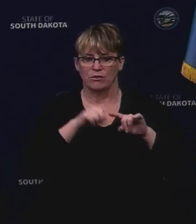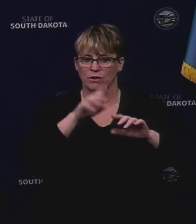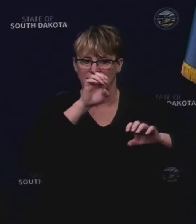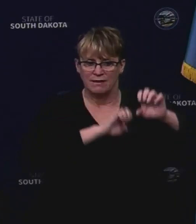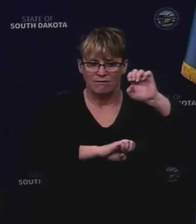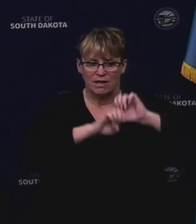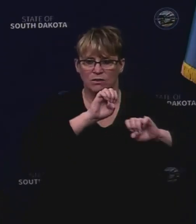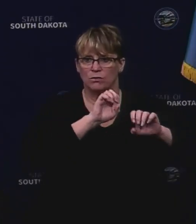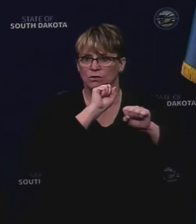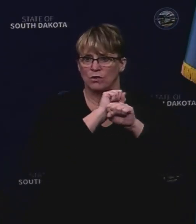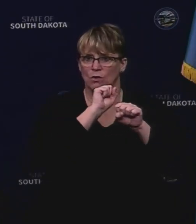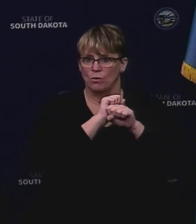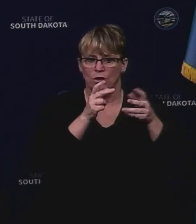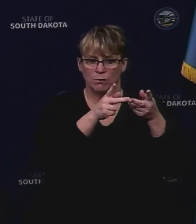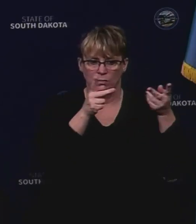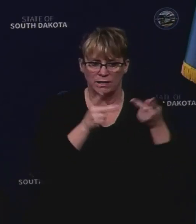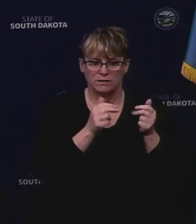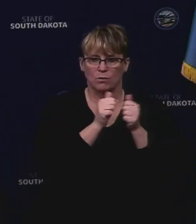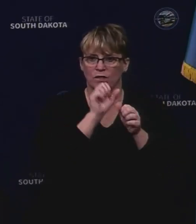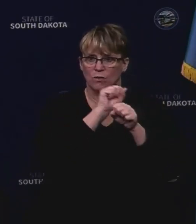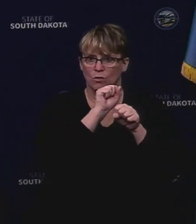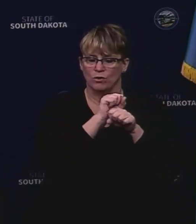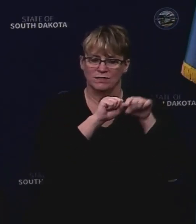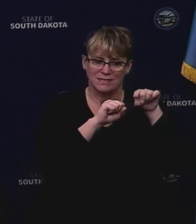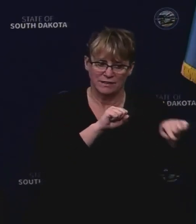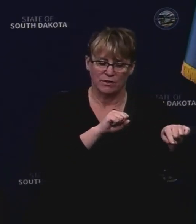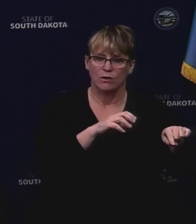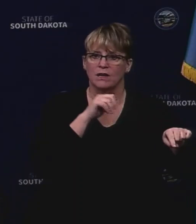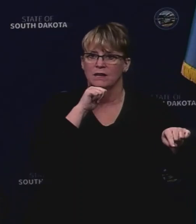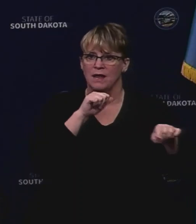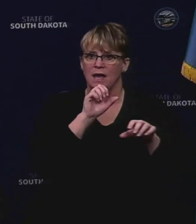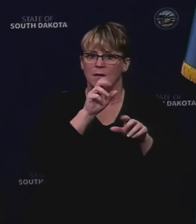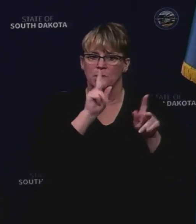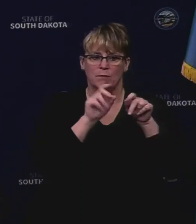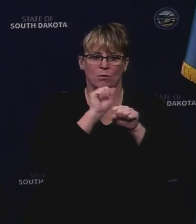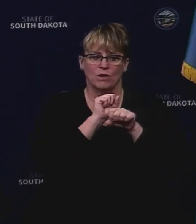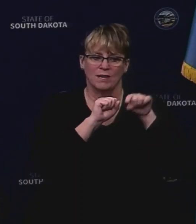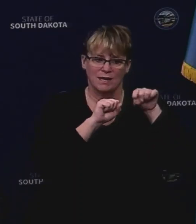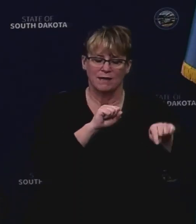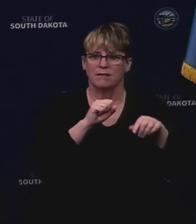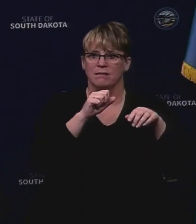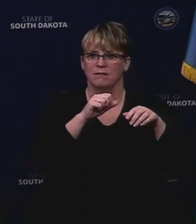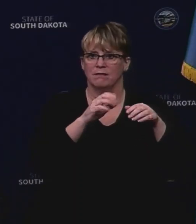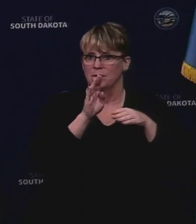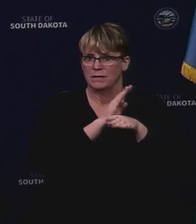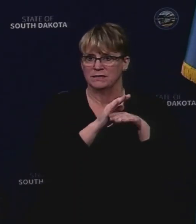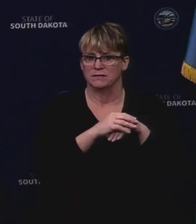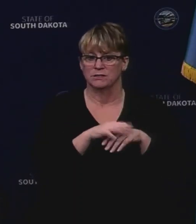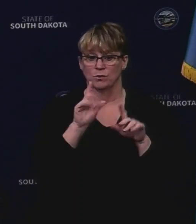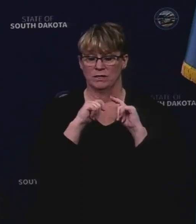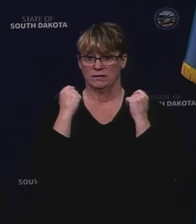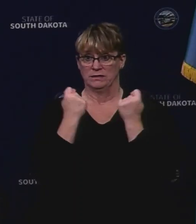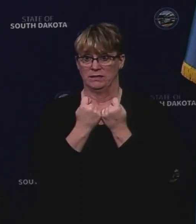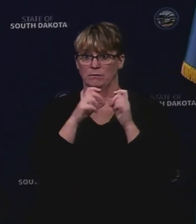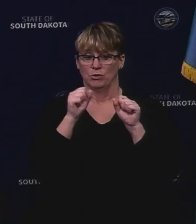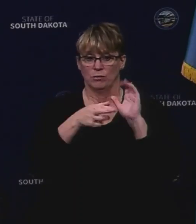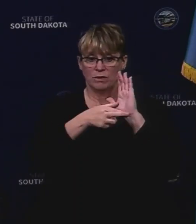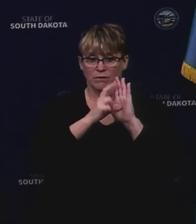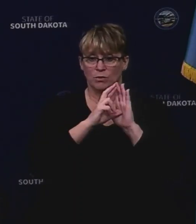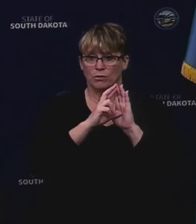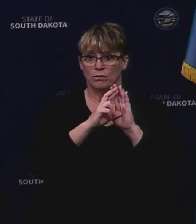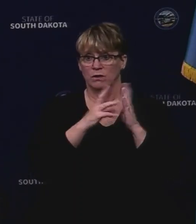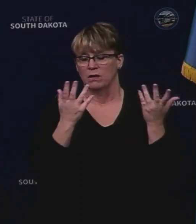evaluate work sites with workers in them is because there weren't workers at the plant. So the team definitely was able to review the